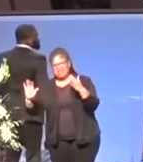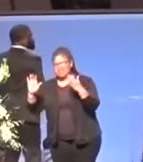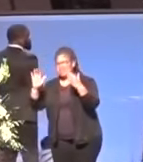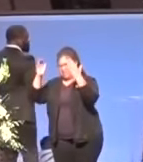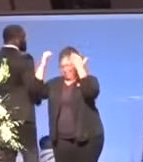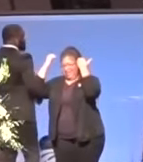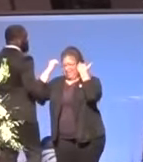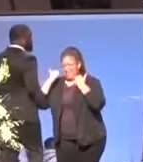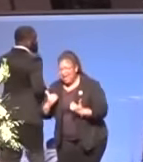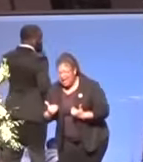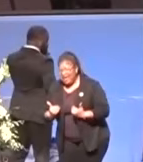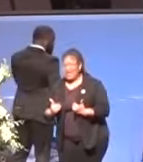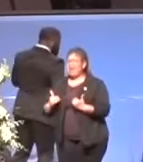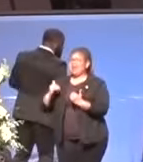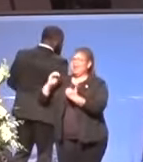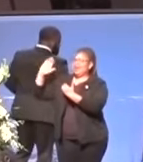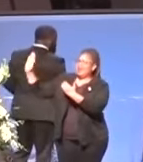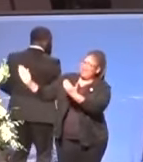Heat.